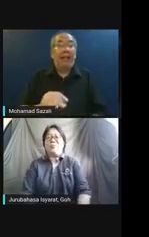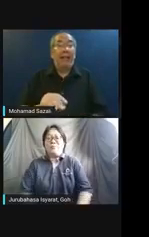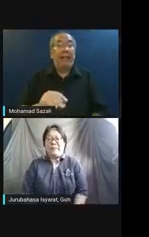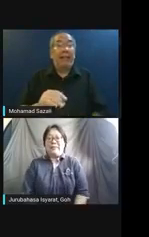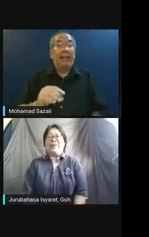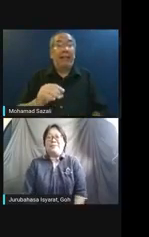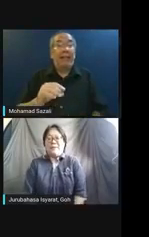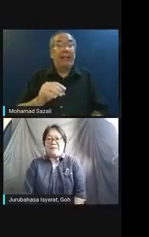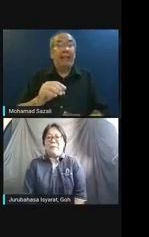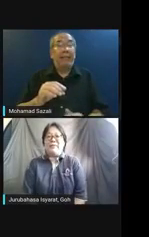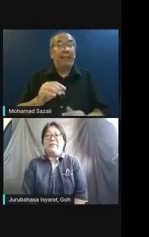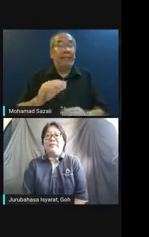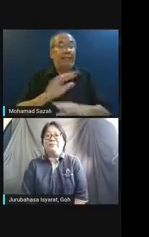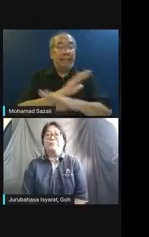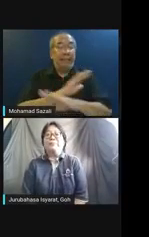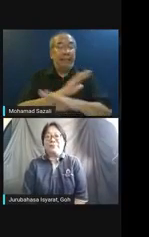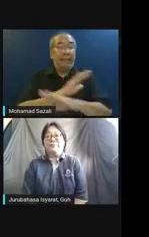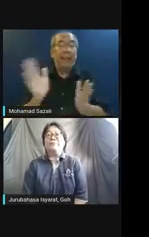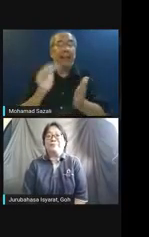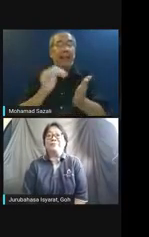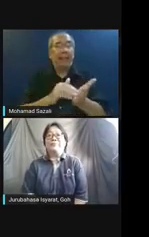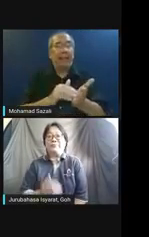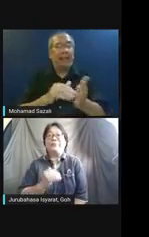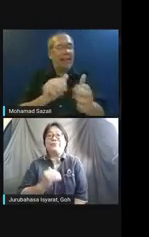directly with me as a deaf person.